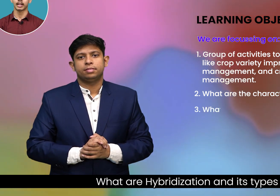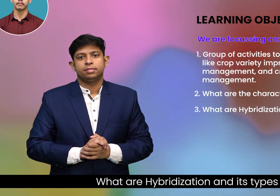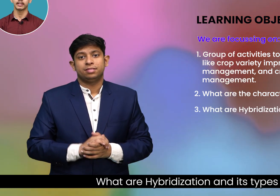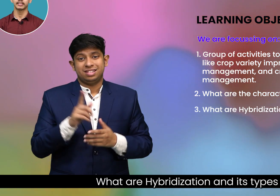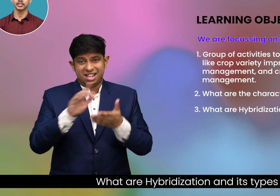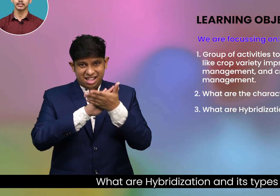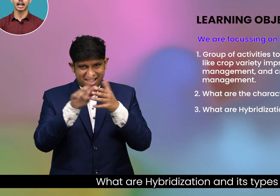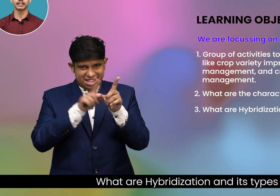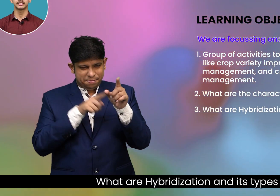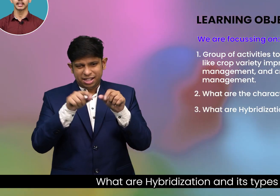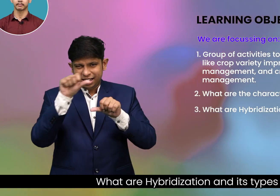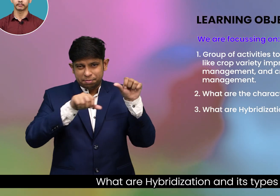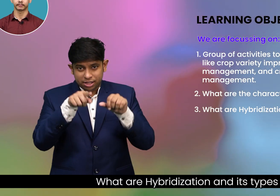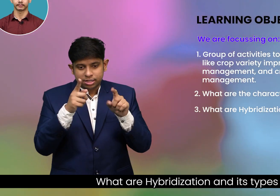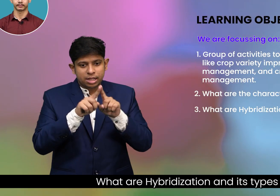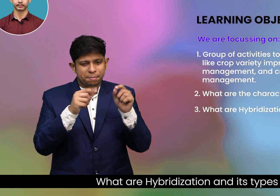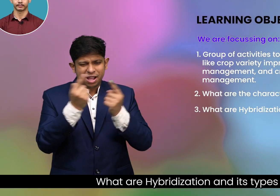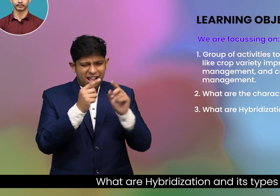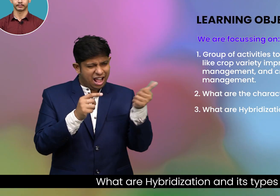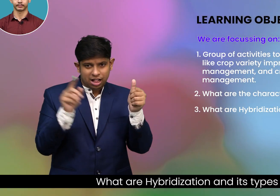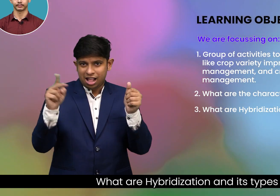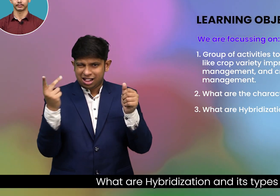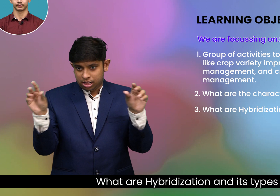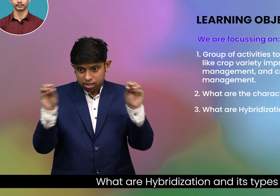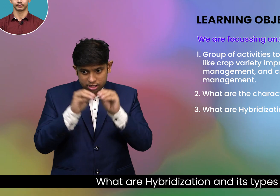What are hybridization and its type?